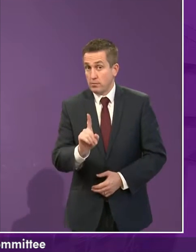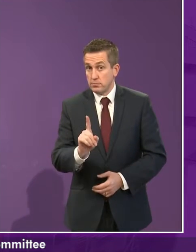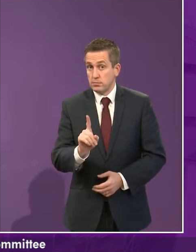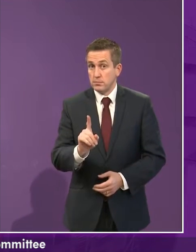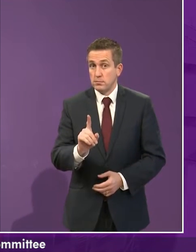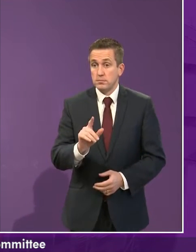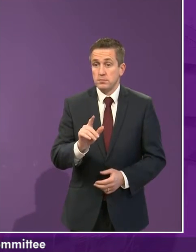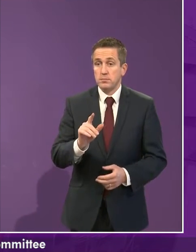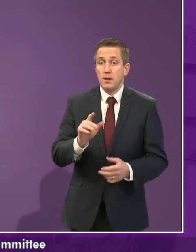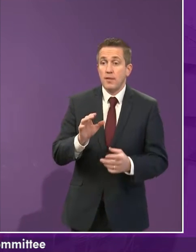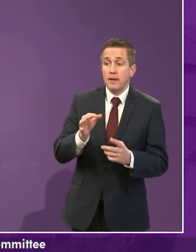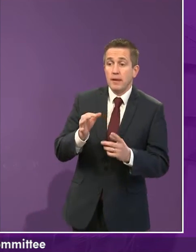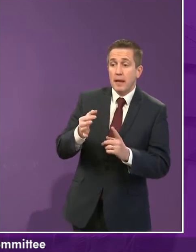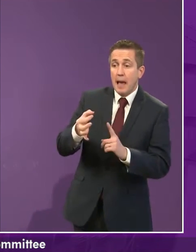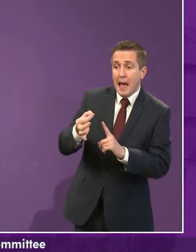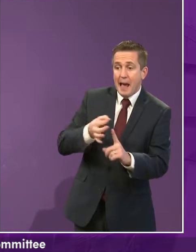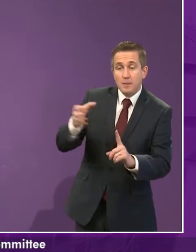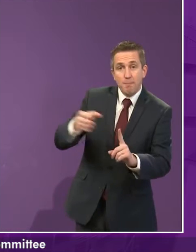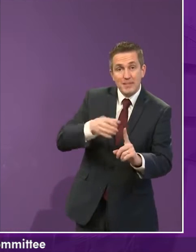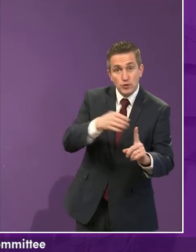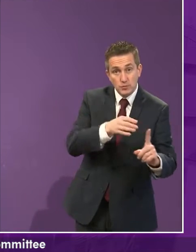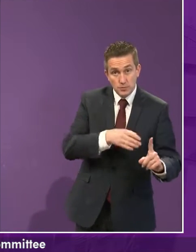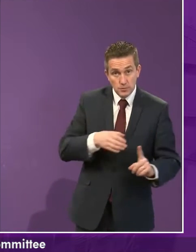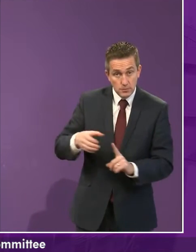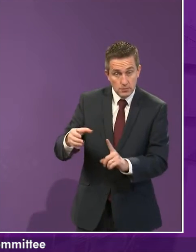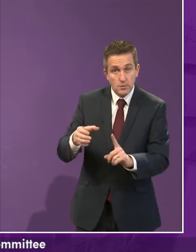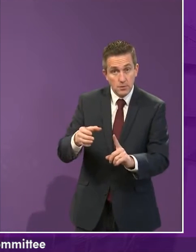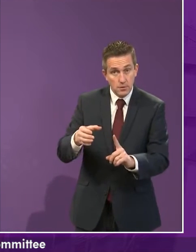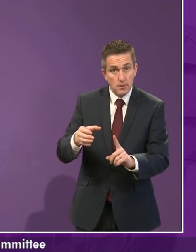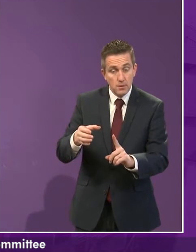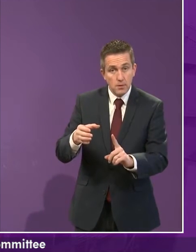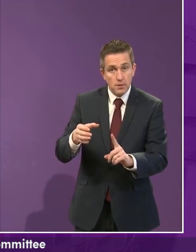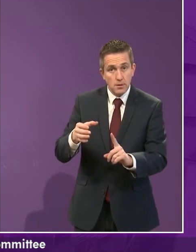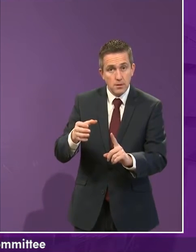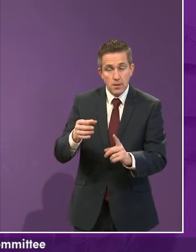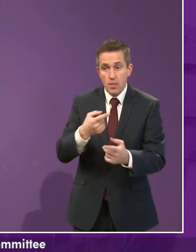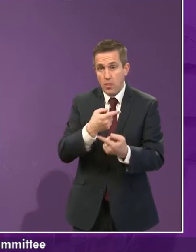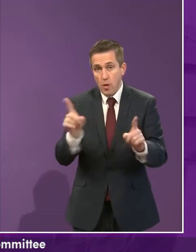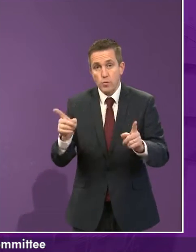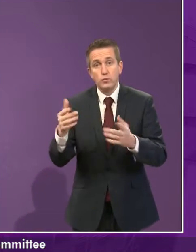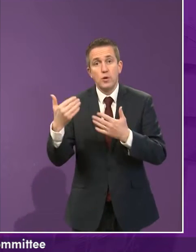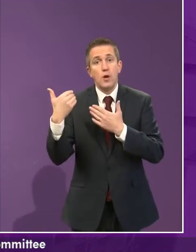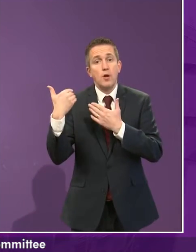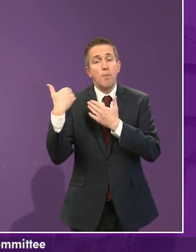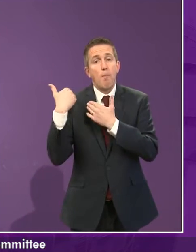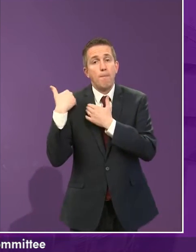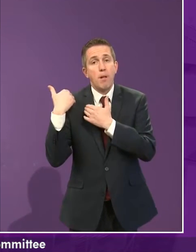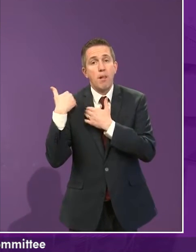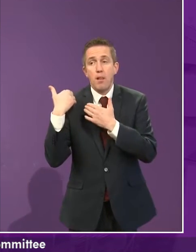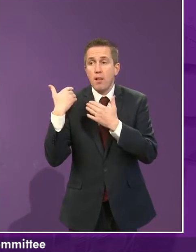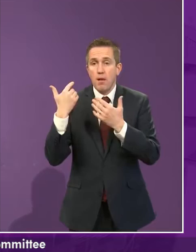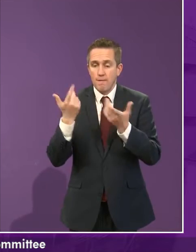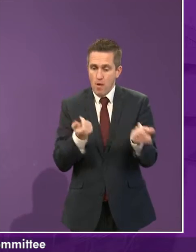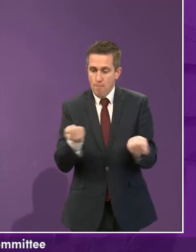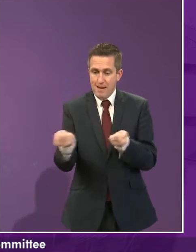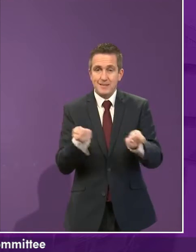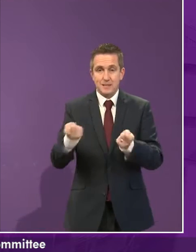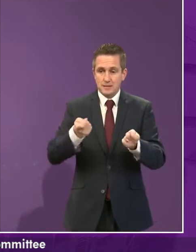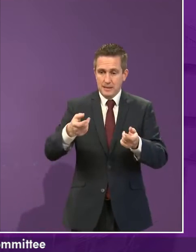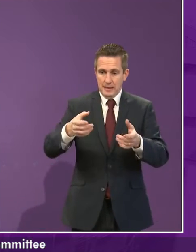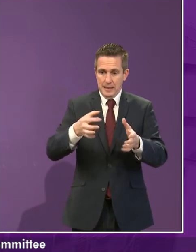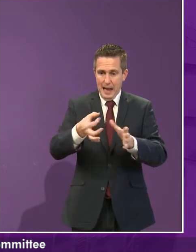those working in admissions and admissions practitioners and those responsible for making decisions are